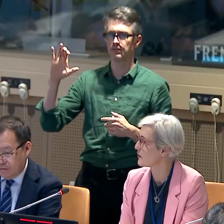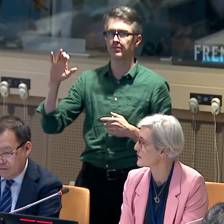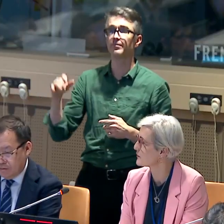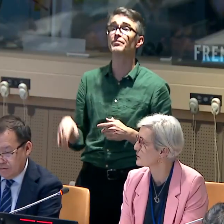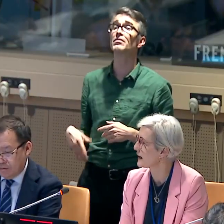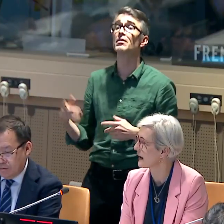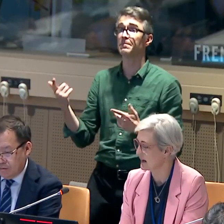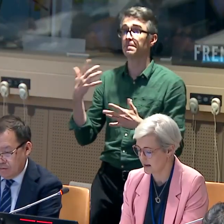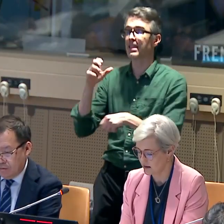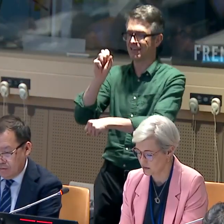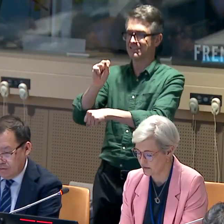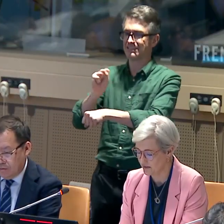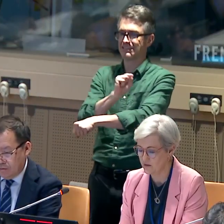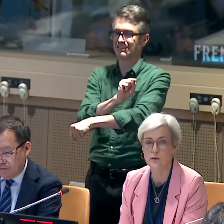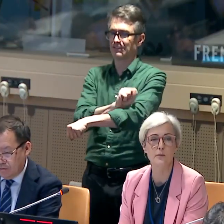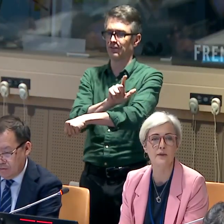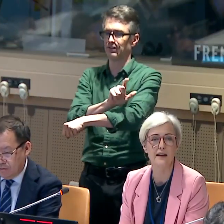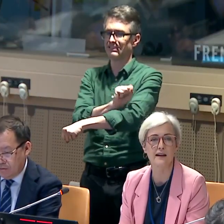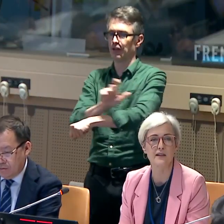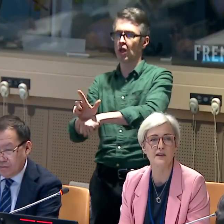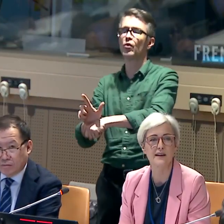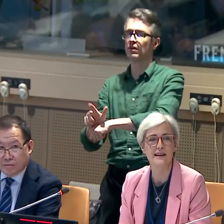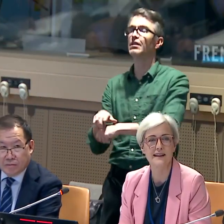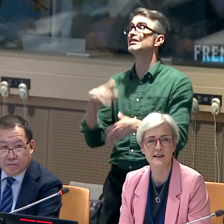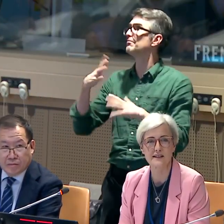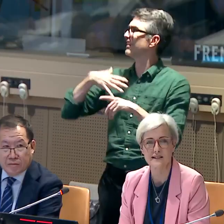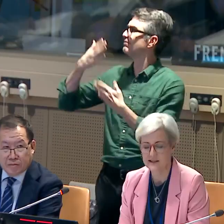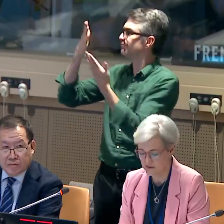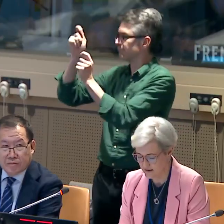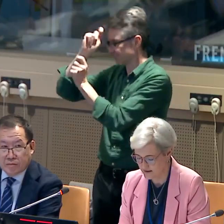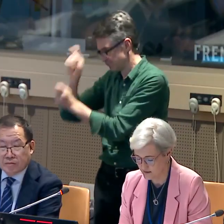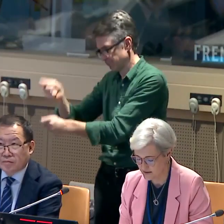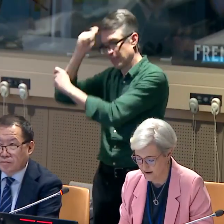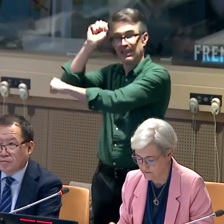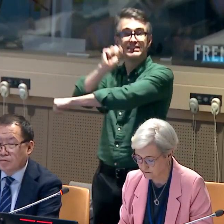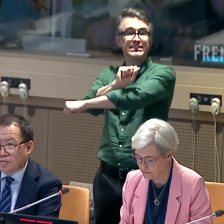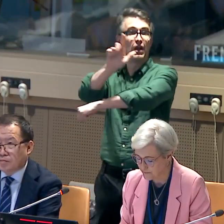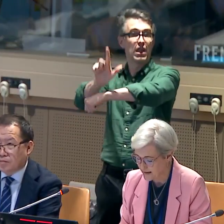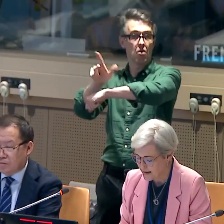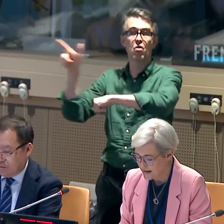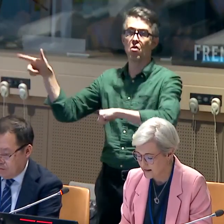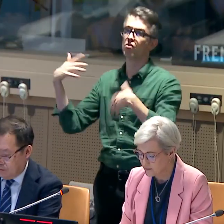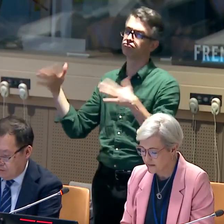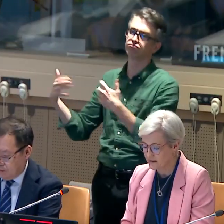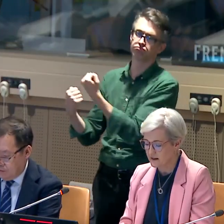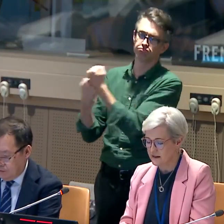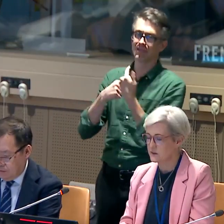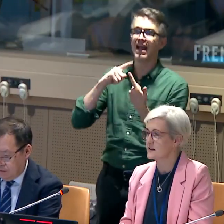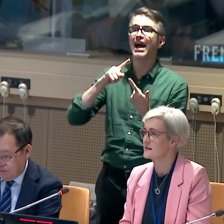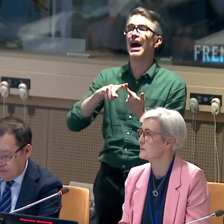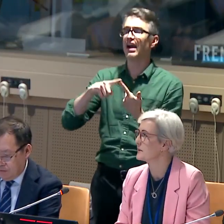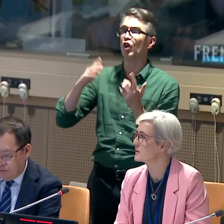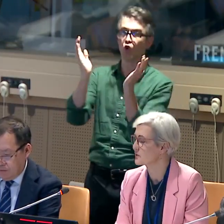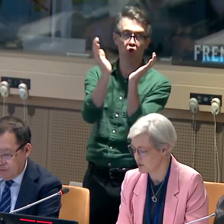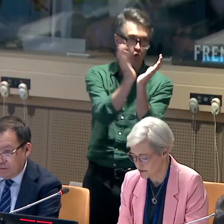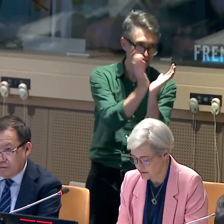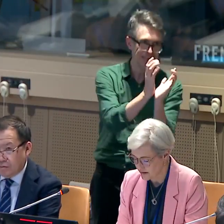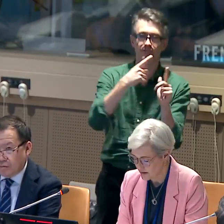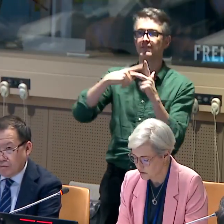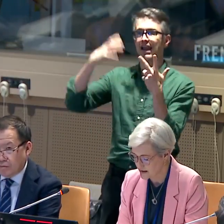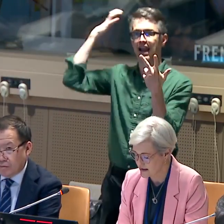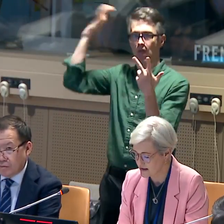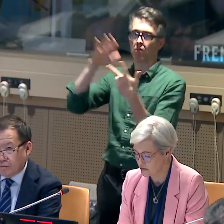the government of UK, and UNICEF for bringing us here together today. Let me start with a simple